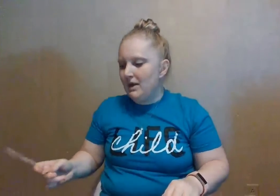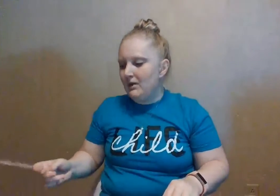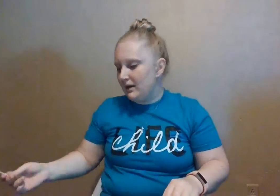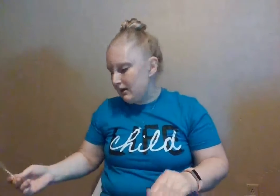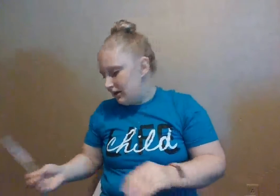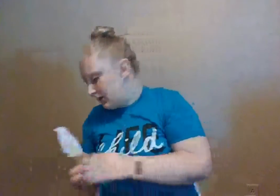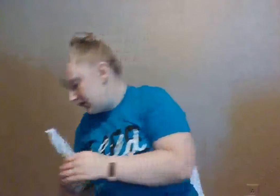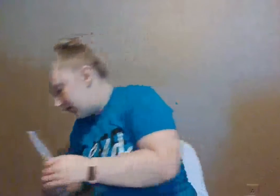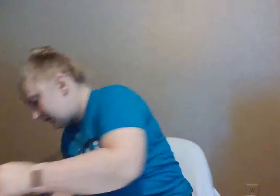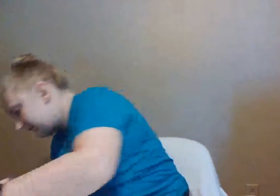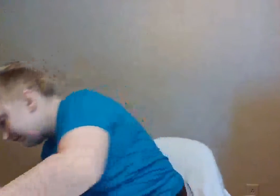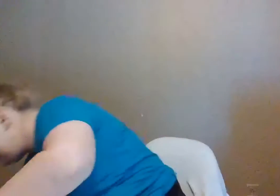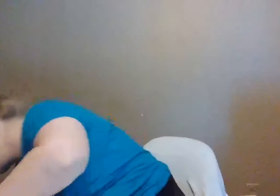penguin.